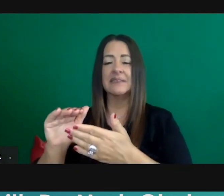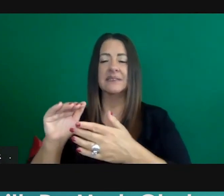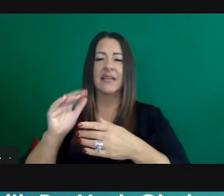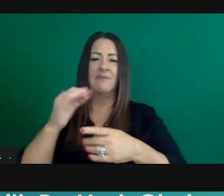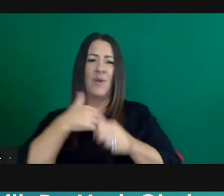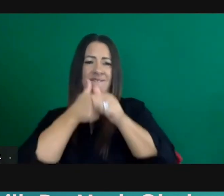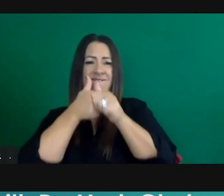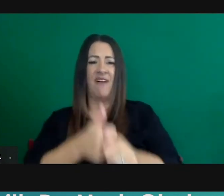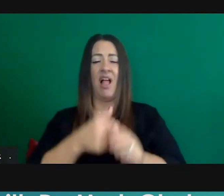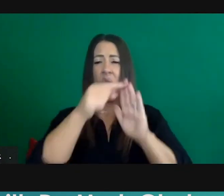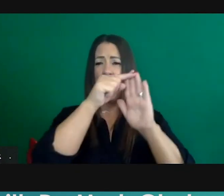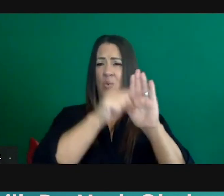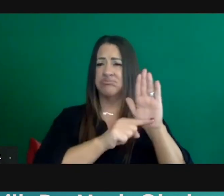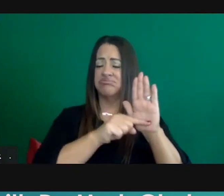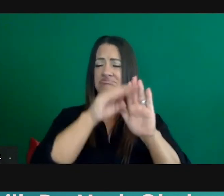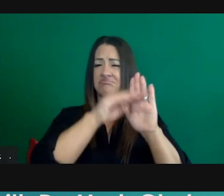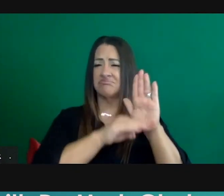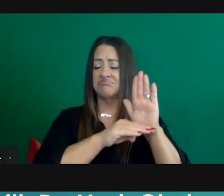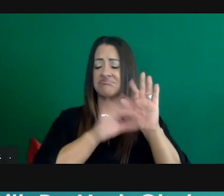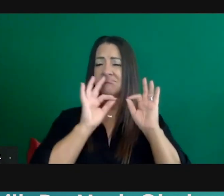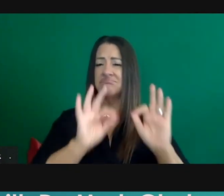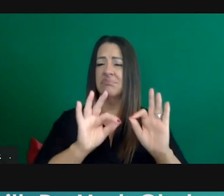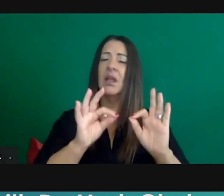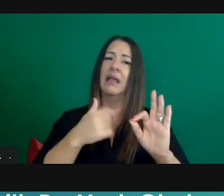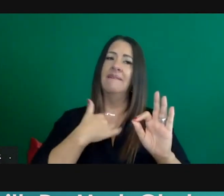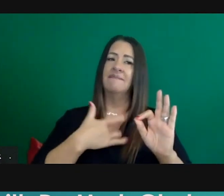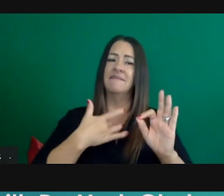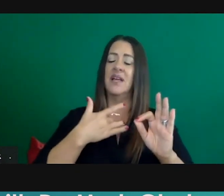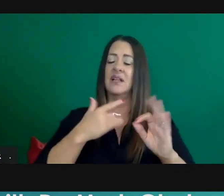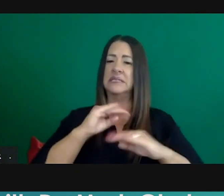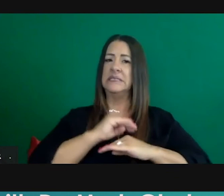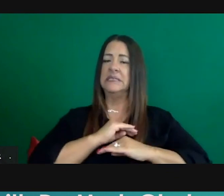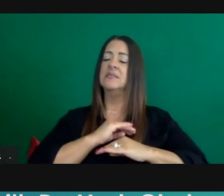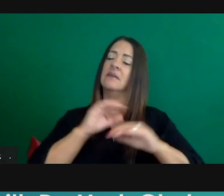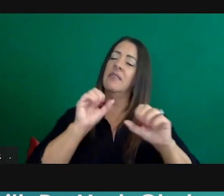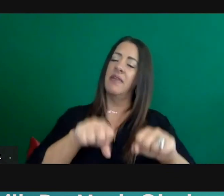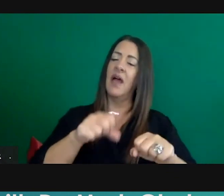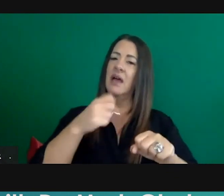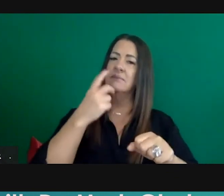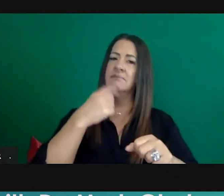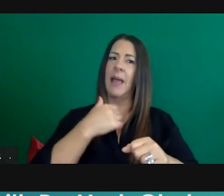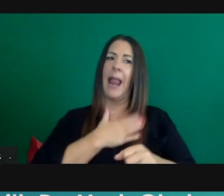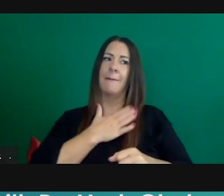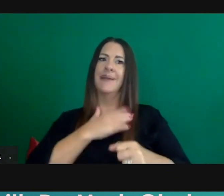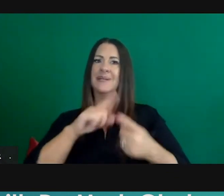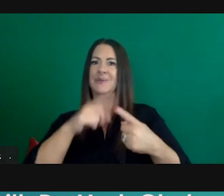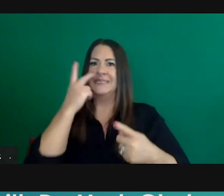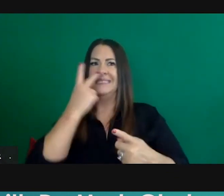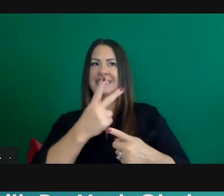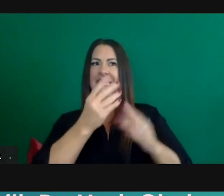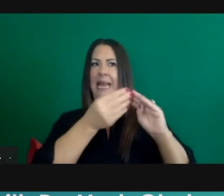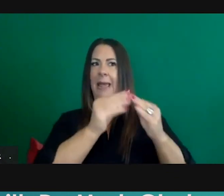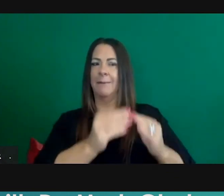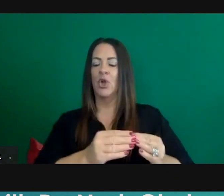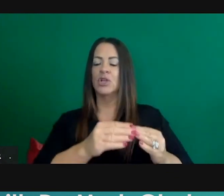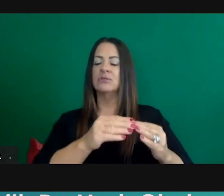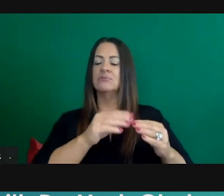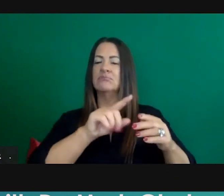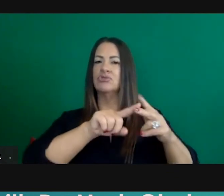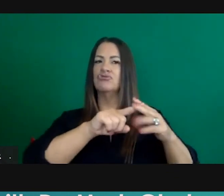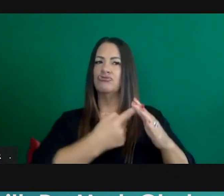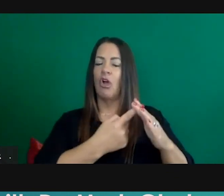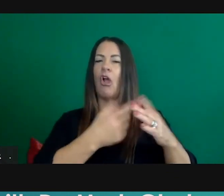many months. I will say I'm very encouraged and happy to see the improvements in these numbers in the Central Valley. They're